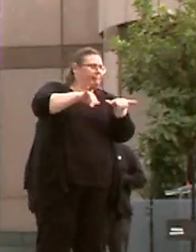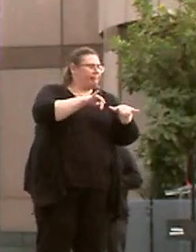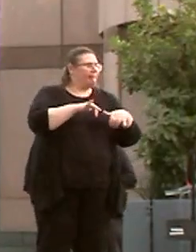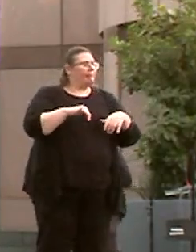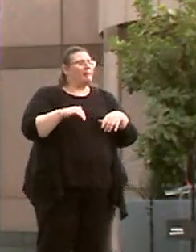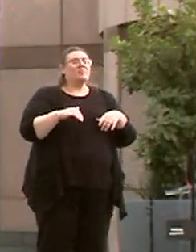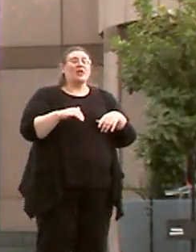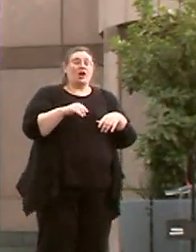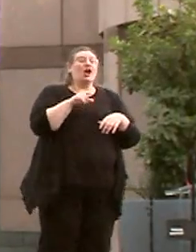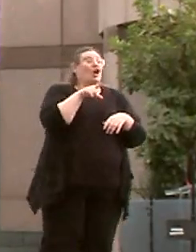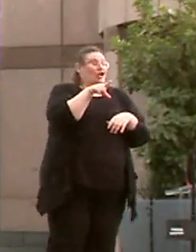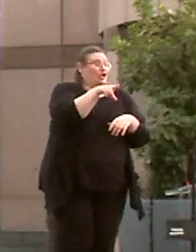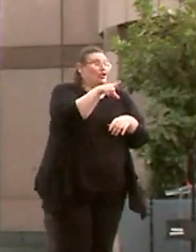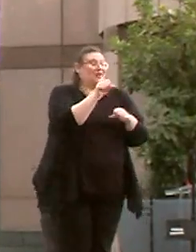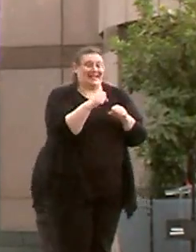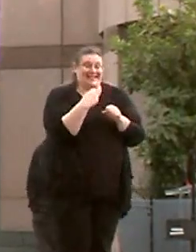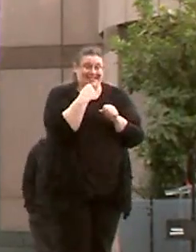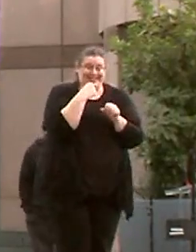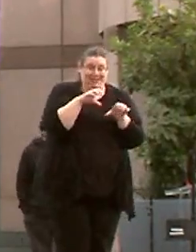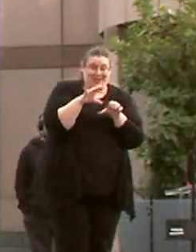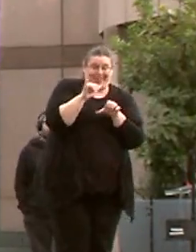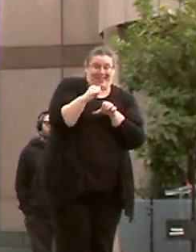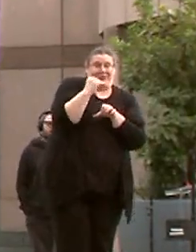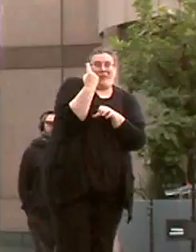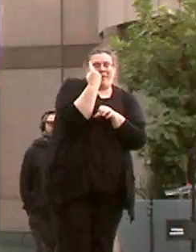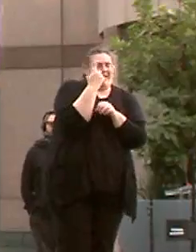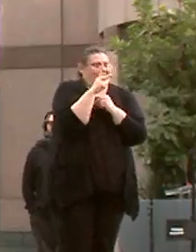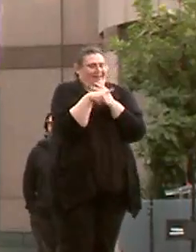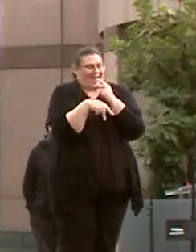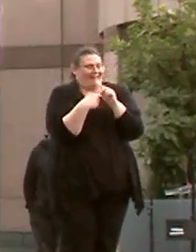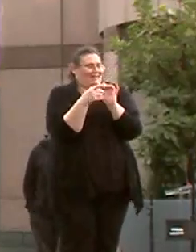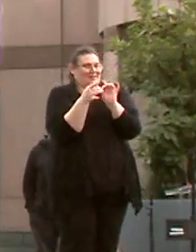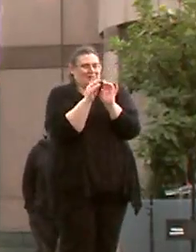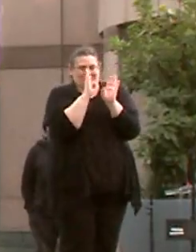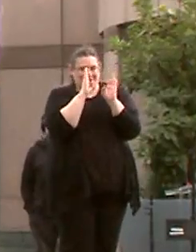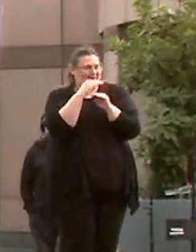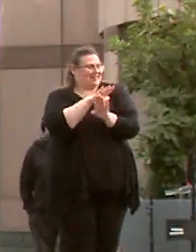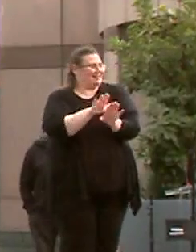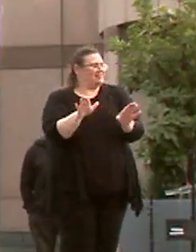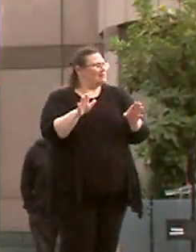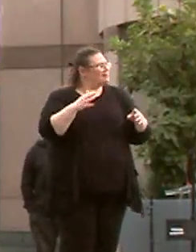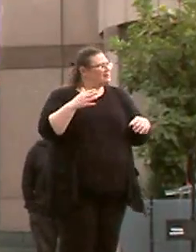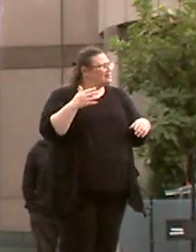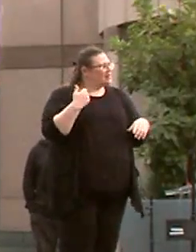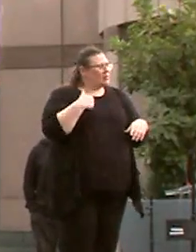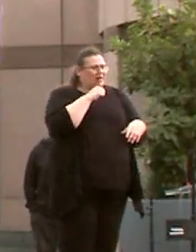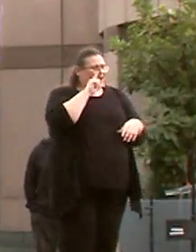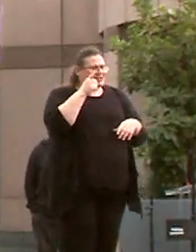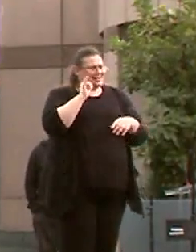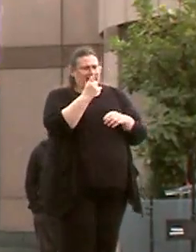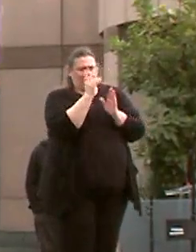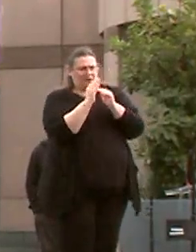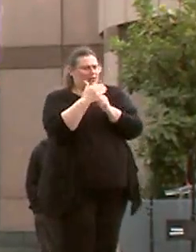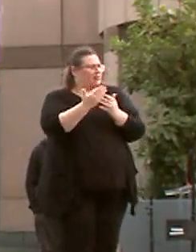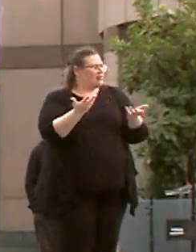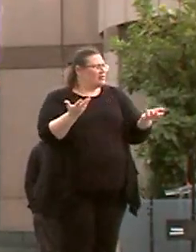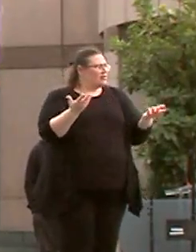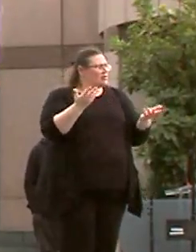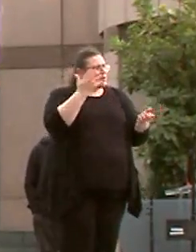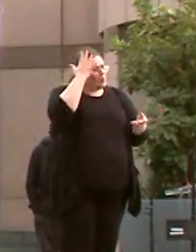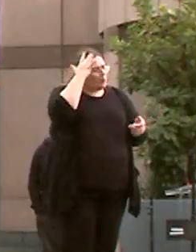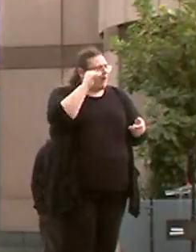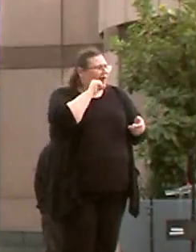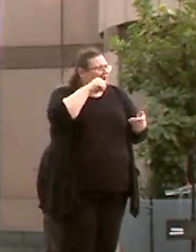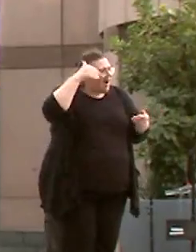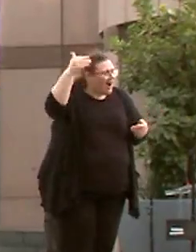this one thing, you can tell this one type of story, but we're so much more than just that. So why are we not